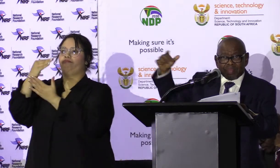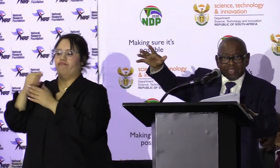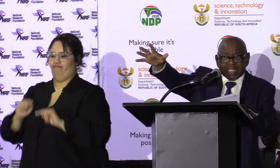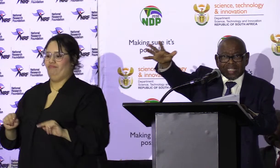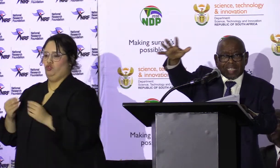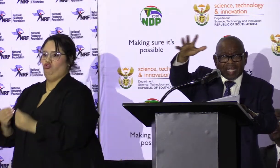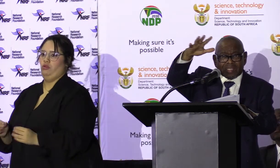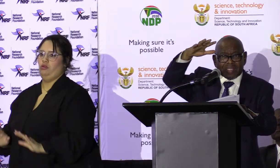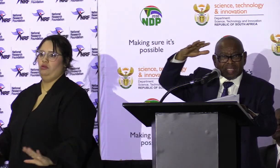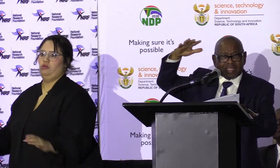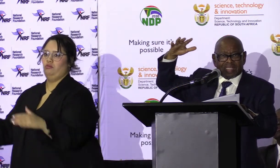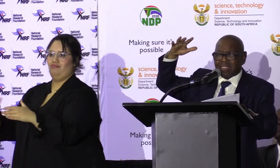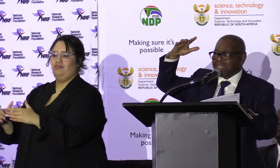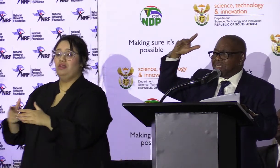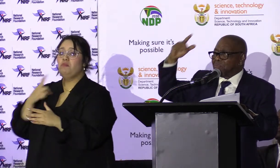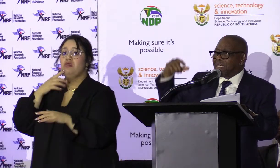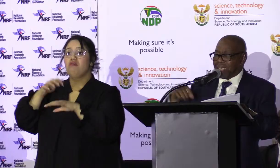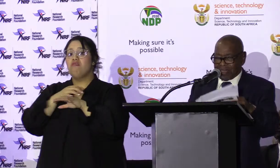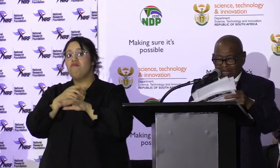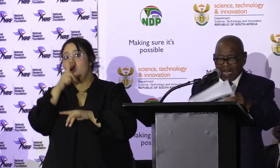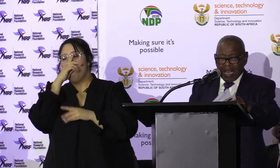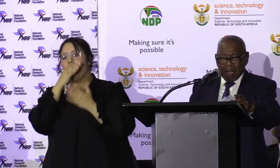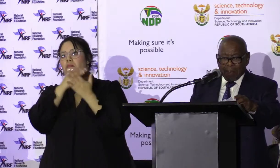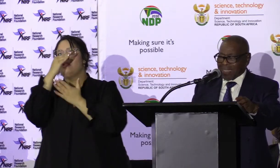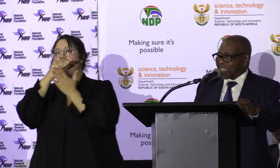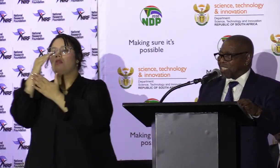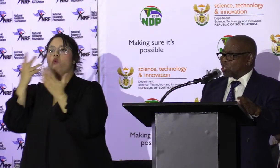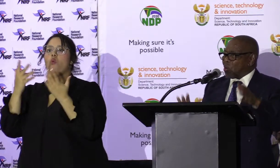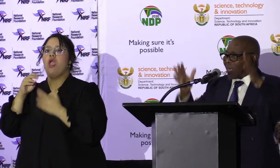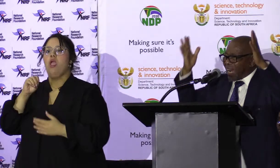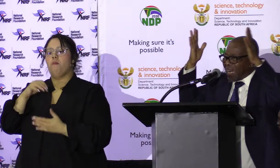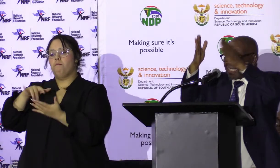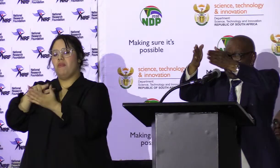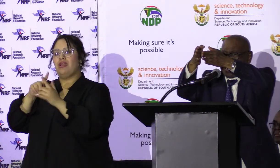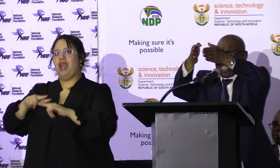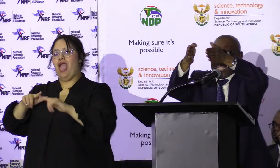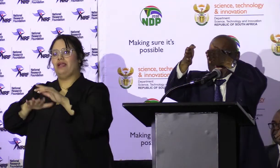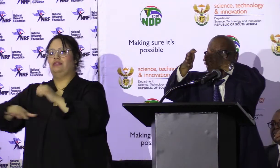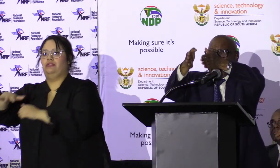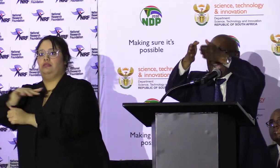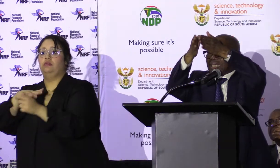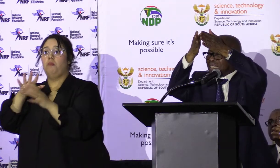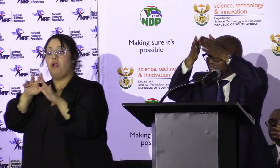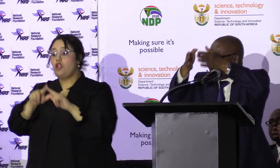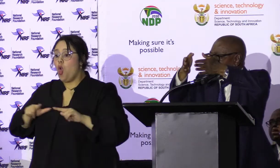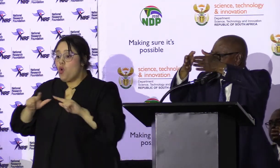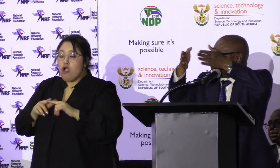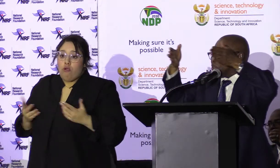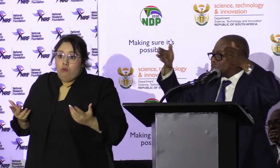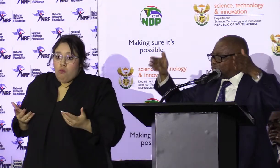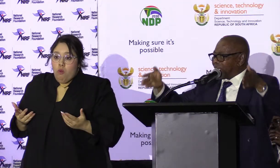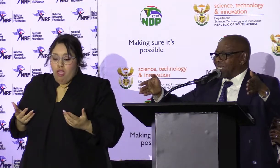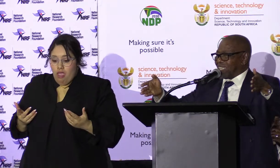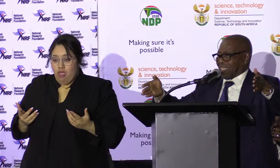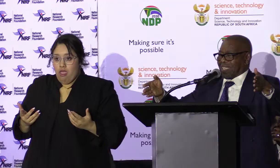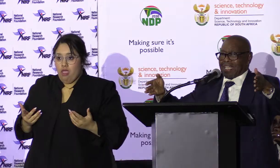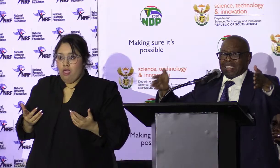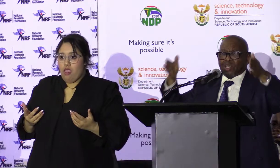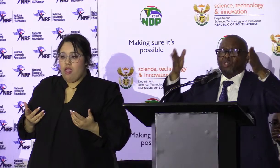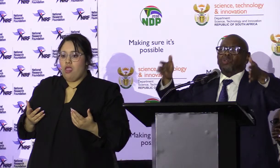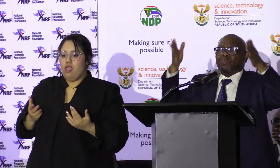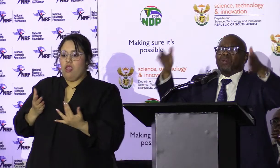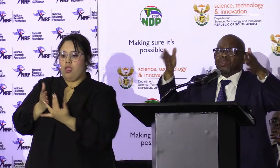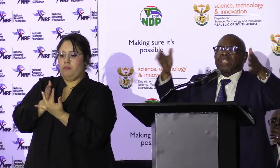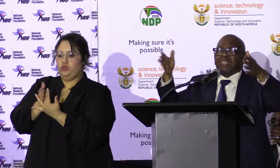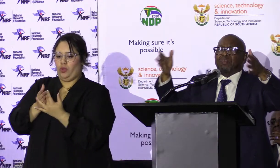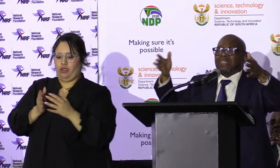The farms that had actually retrenched in the Midlands. But it's located exactly between